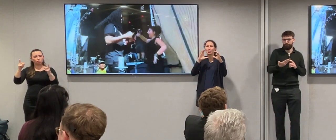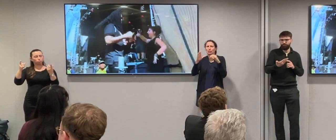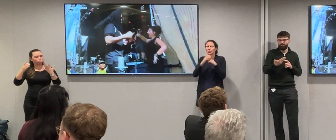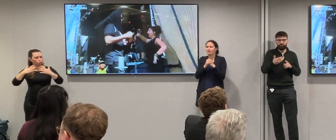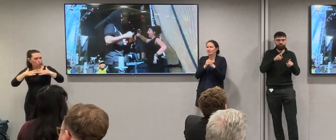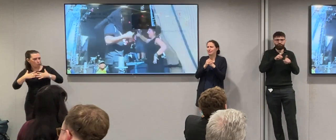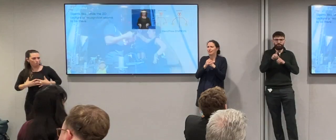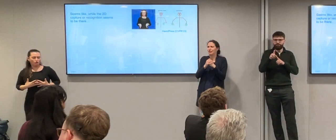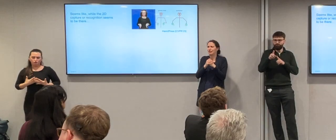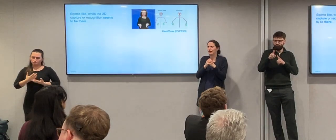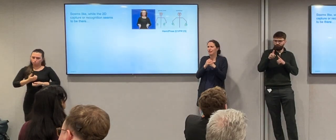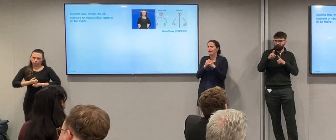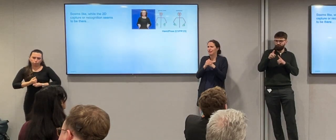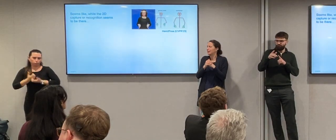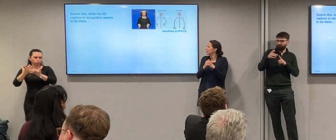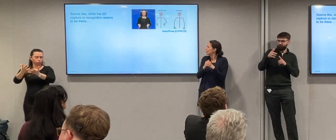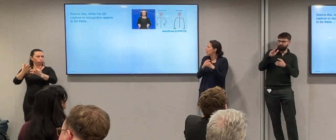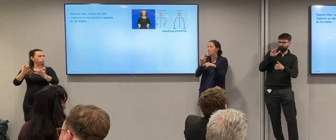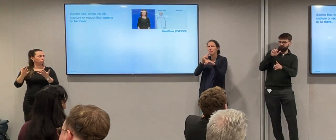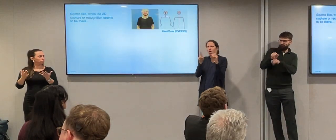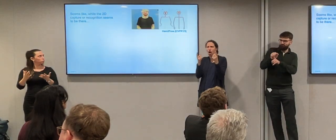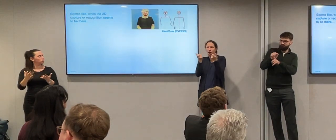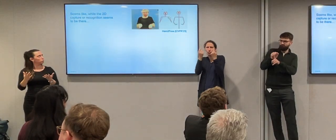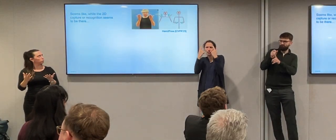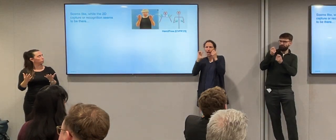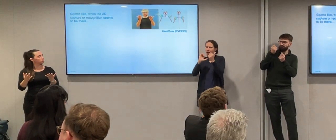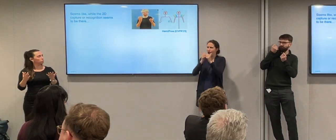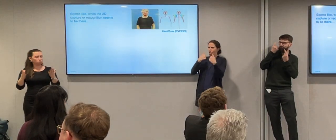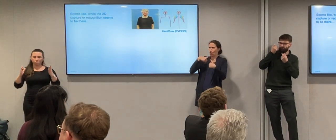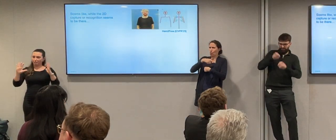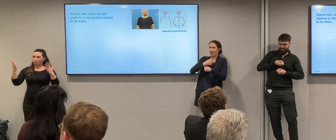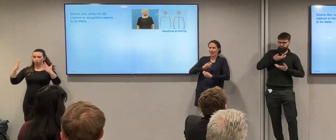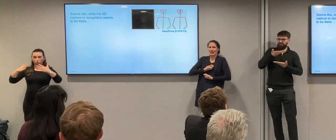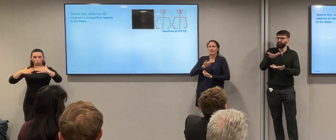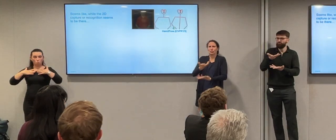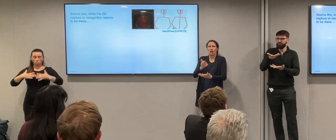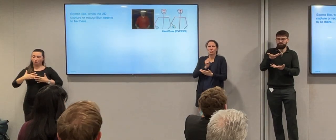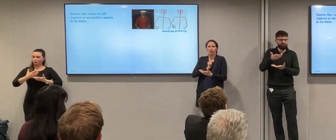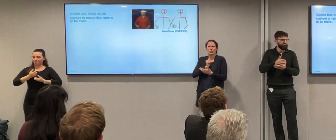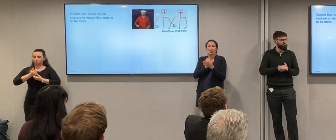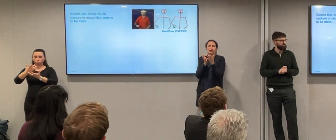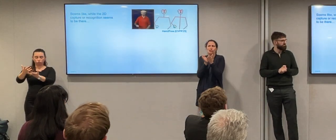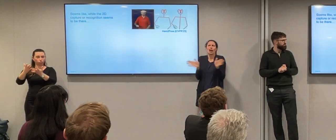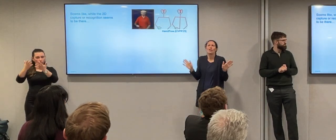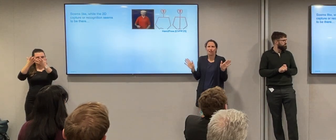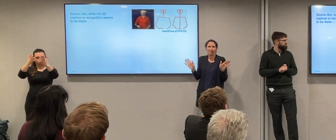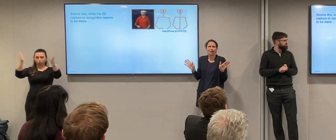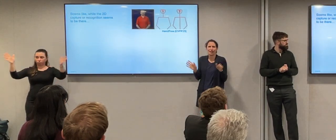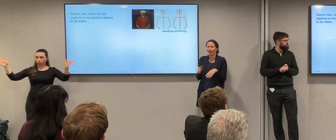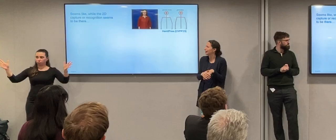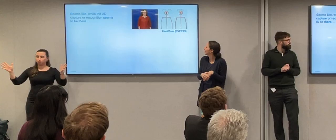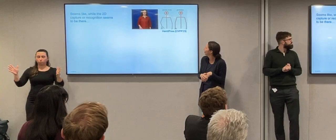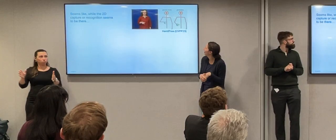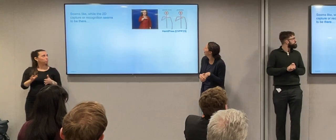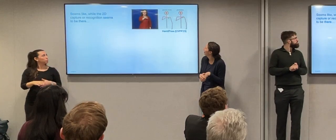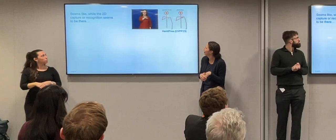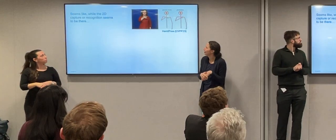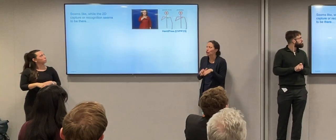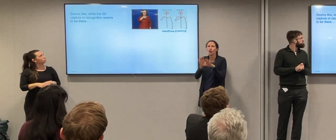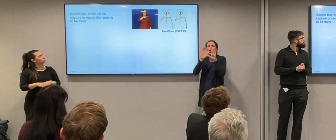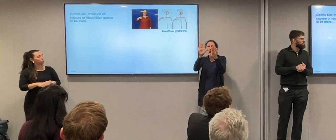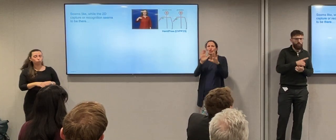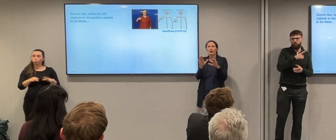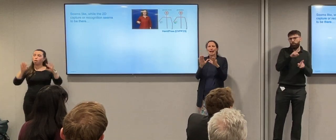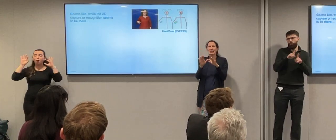capture and understanding how we express ourselves in general, and as such it's a great source